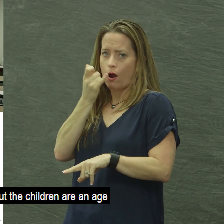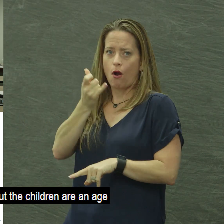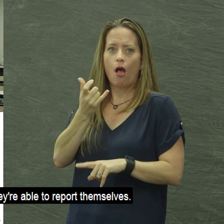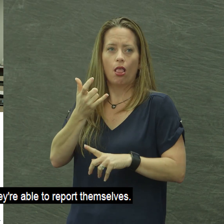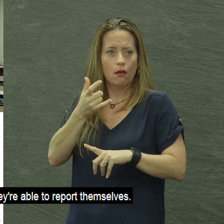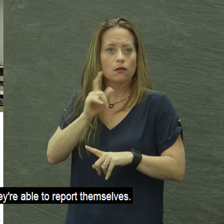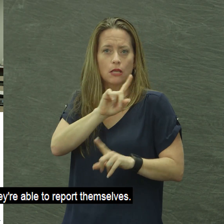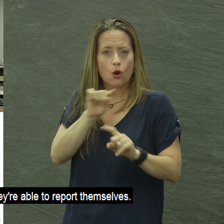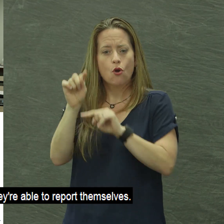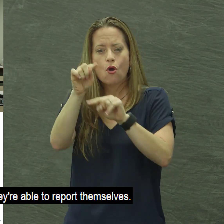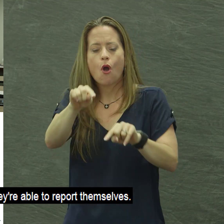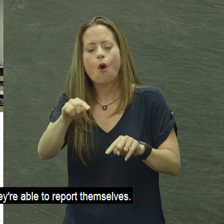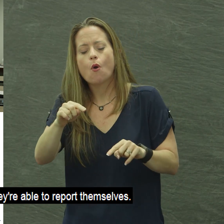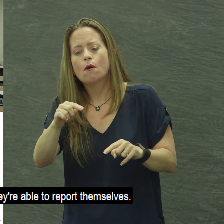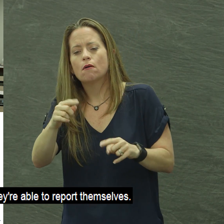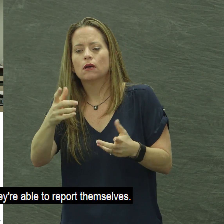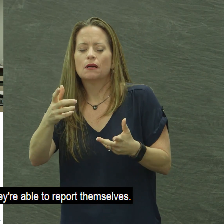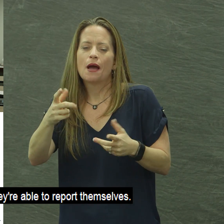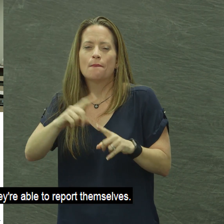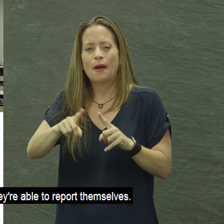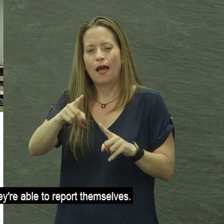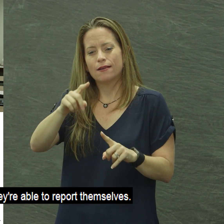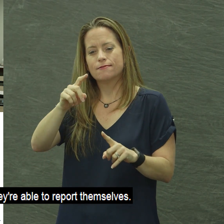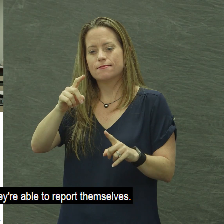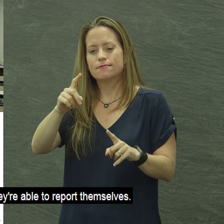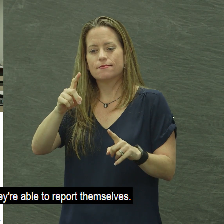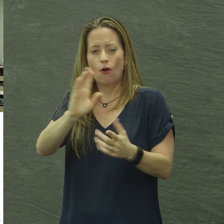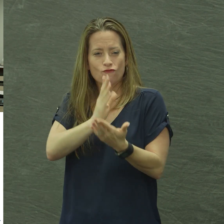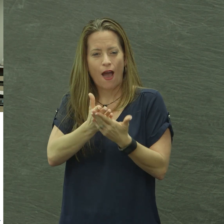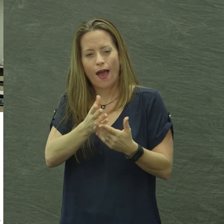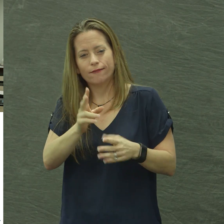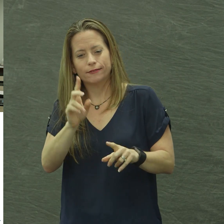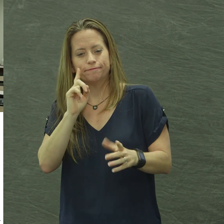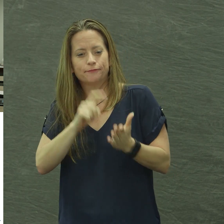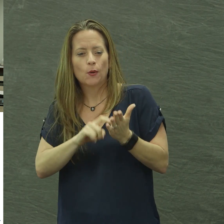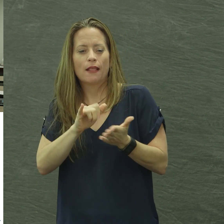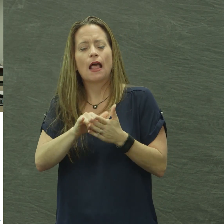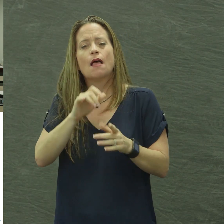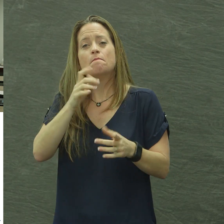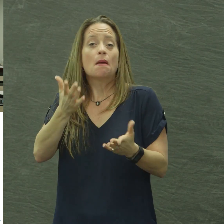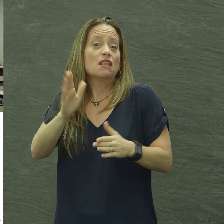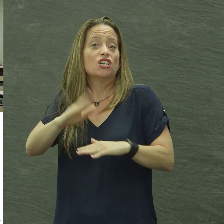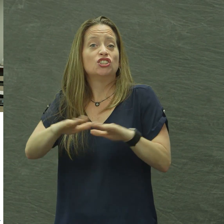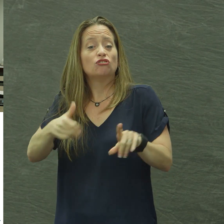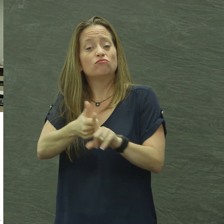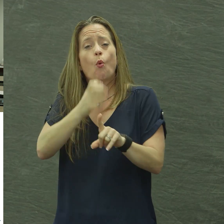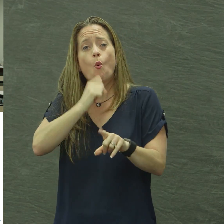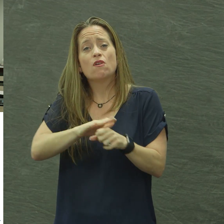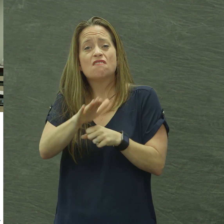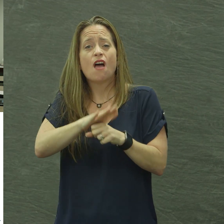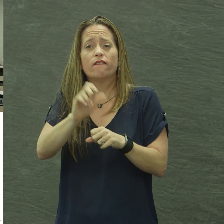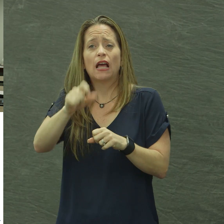an age that they're able to report themselves.